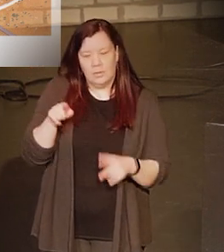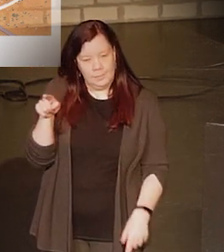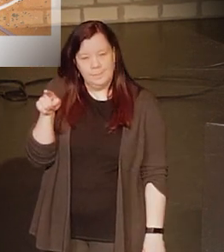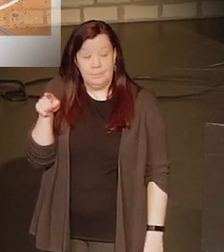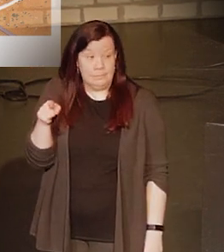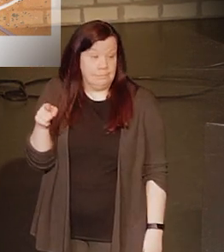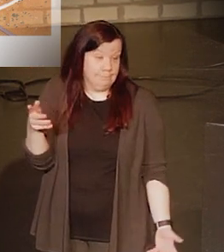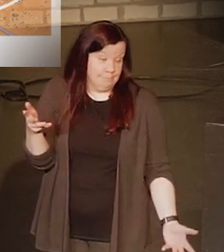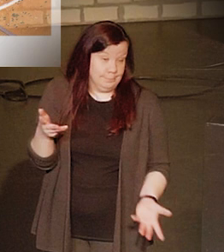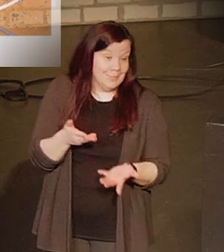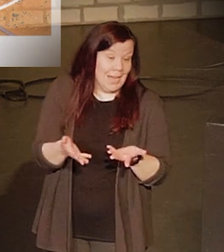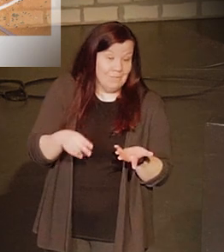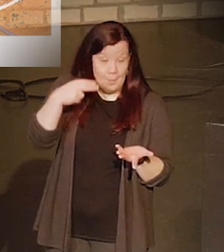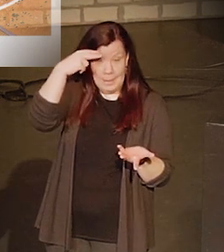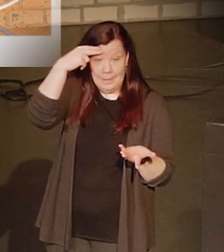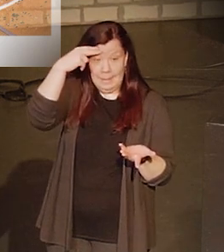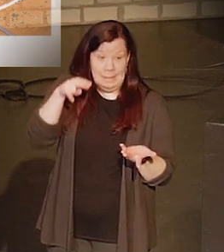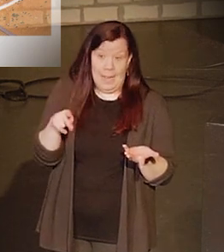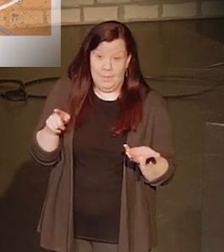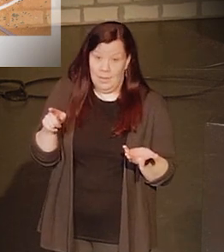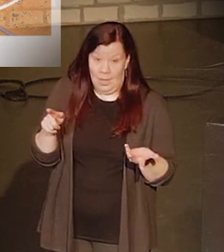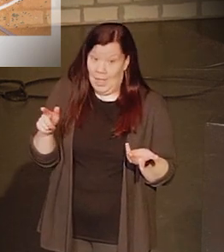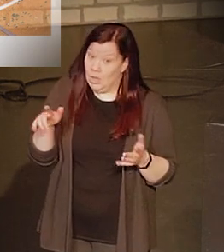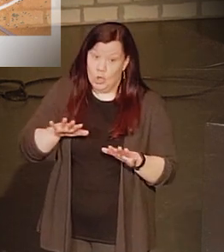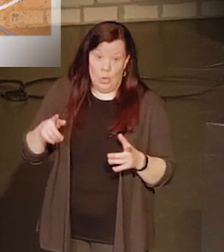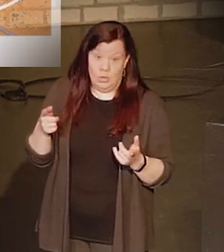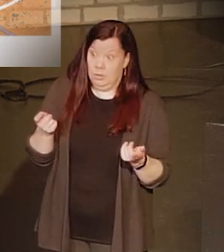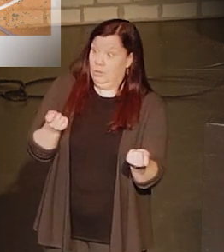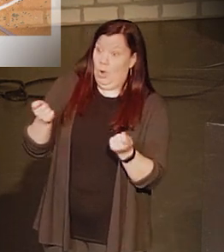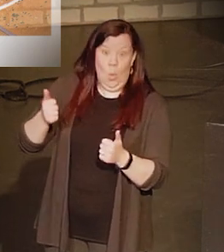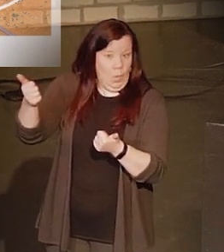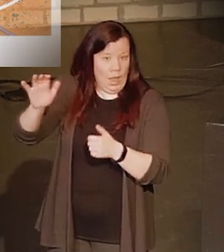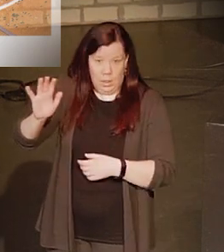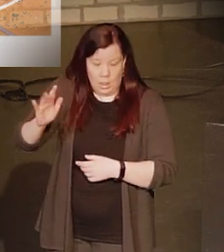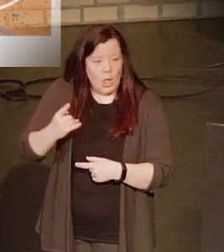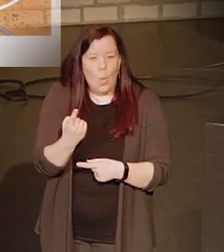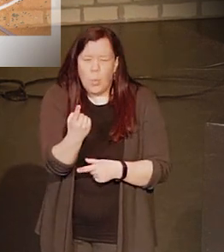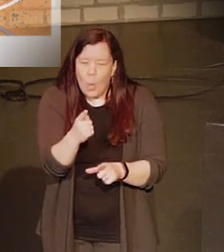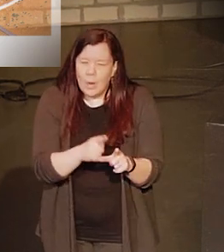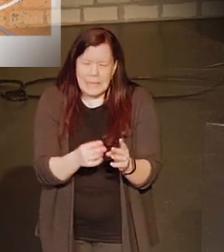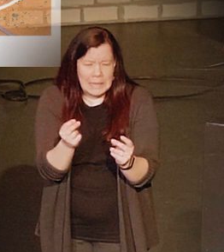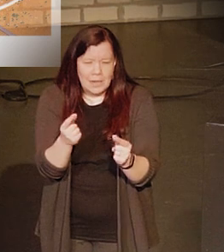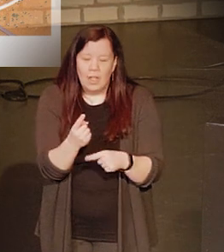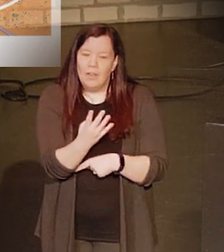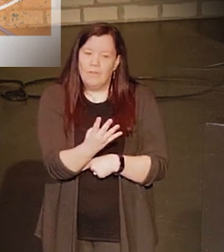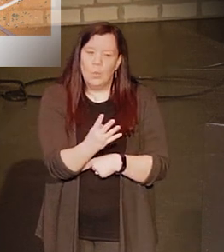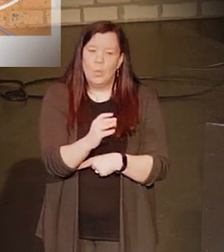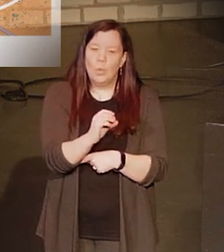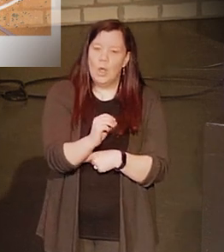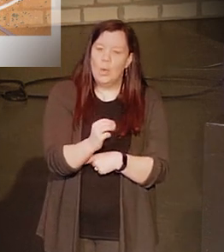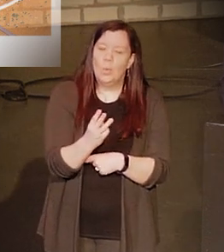that name suggests, they don't do a particularly good job. And just a year later, in 403